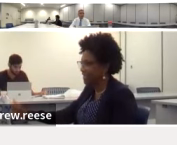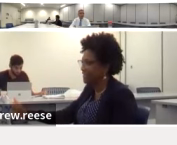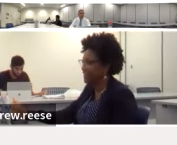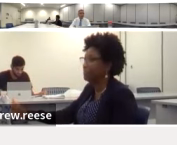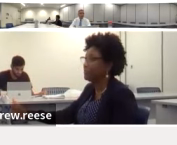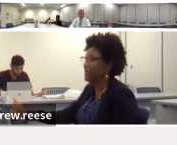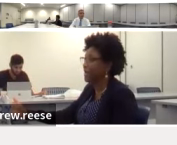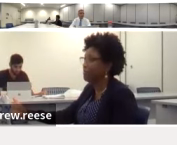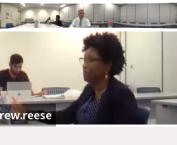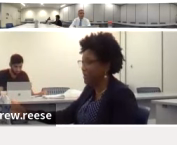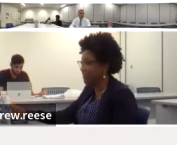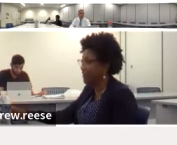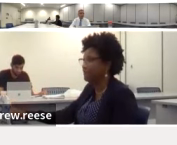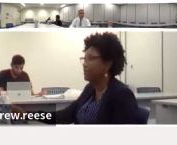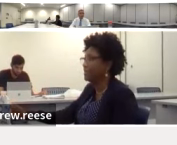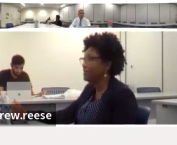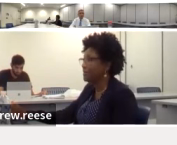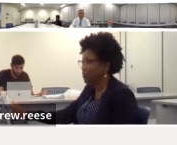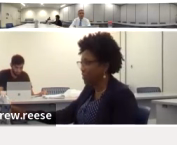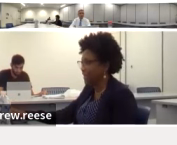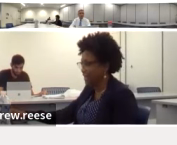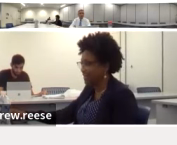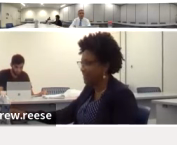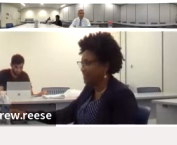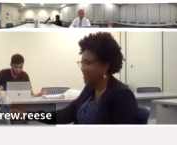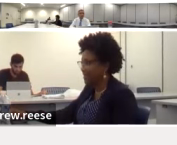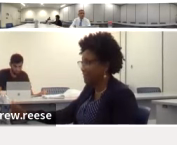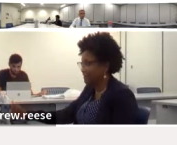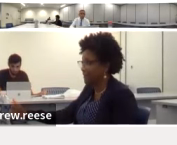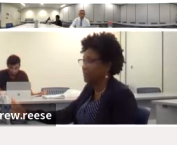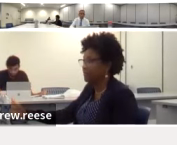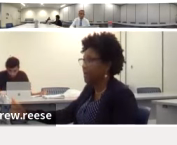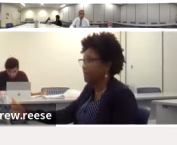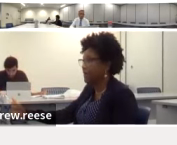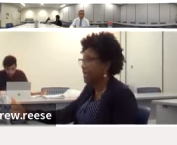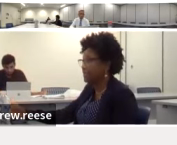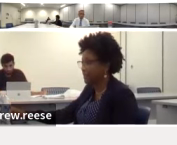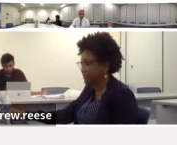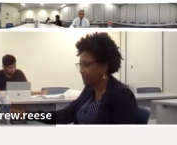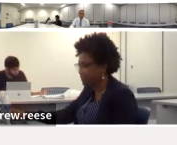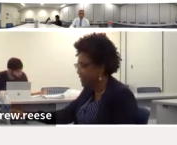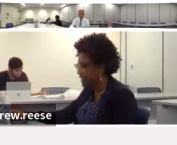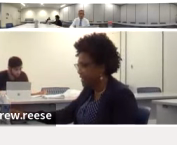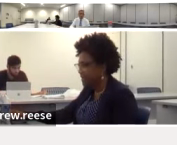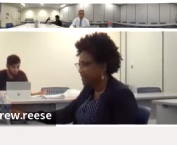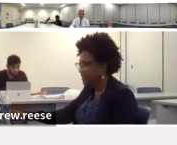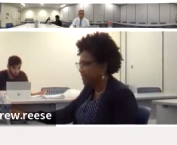The person is able to earn more money to afford what they need and feels financially